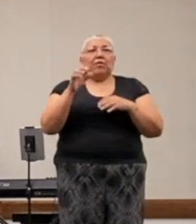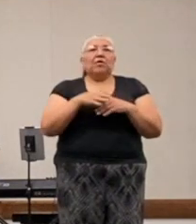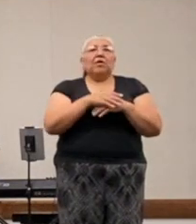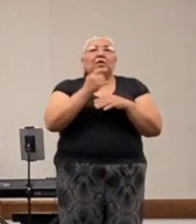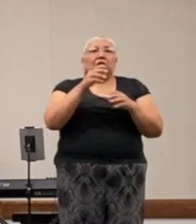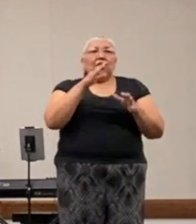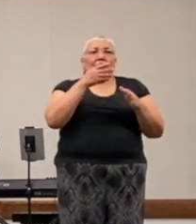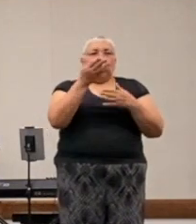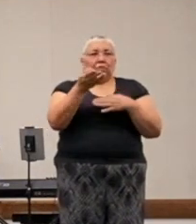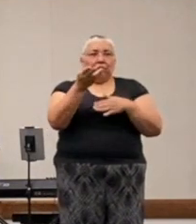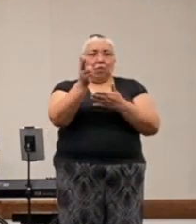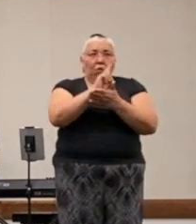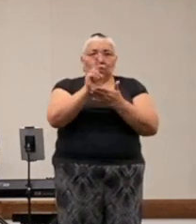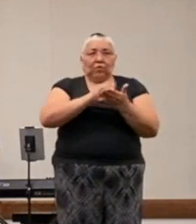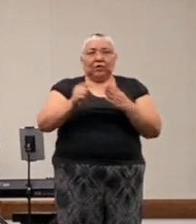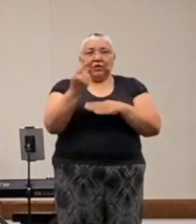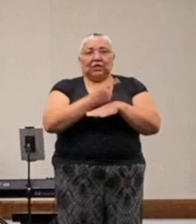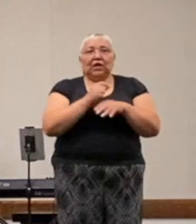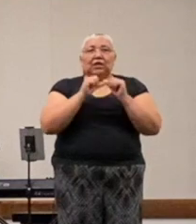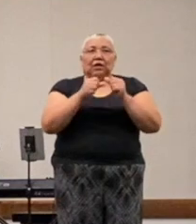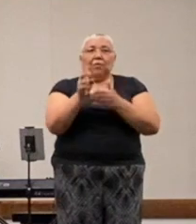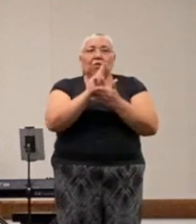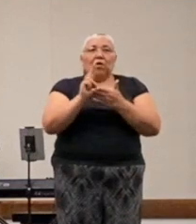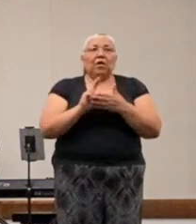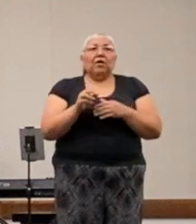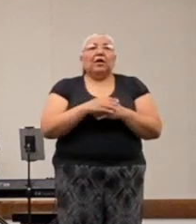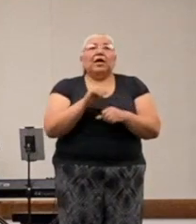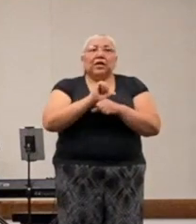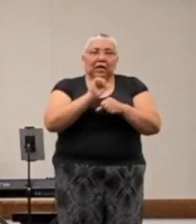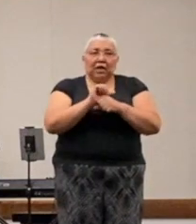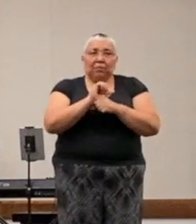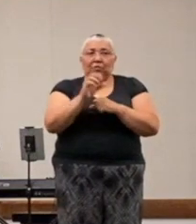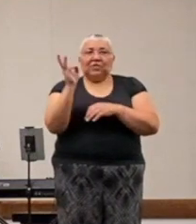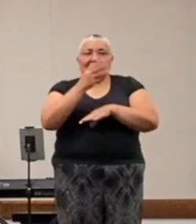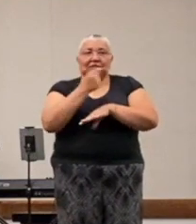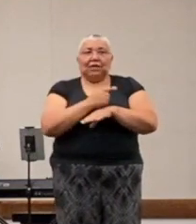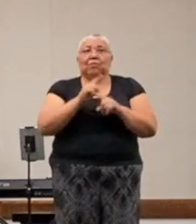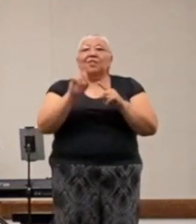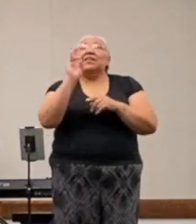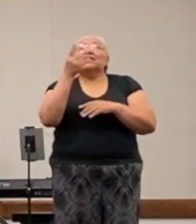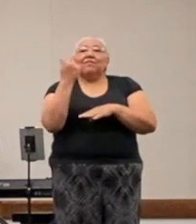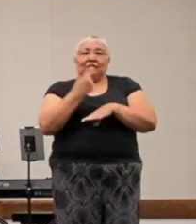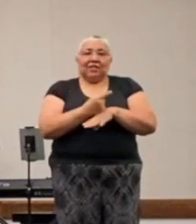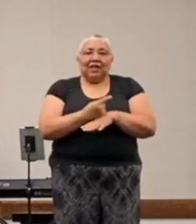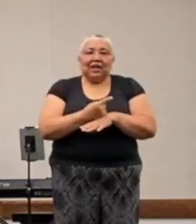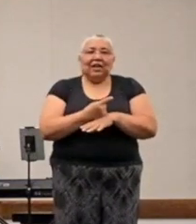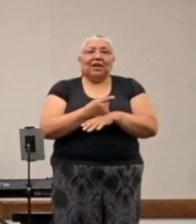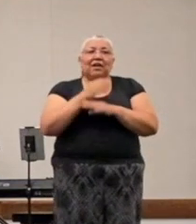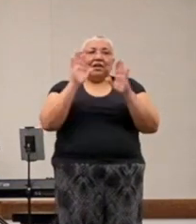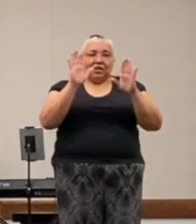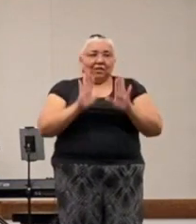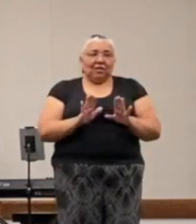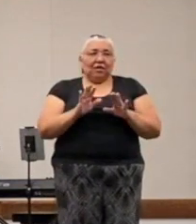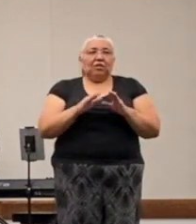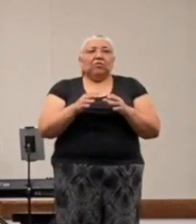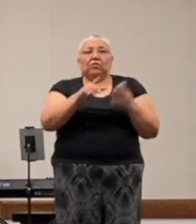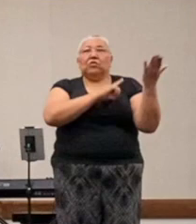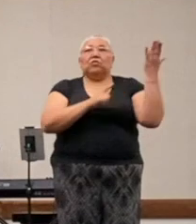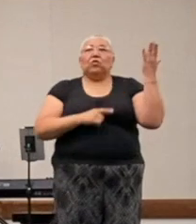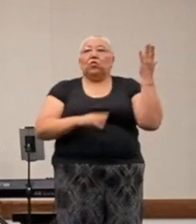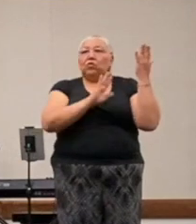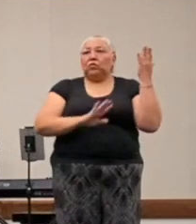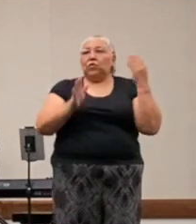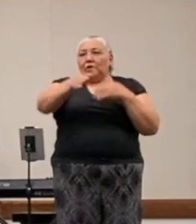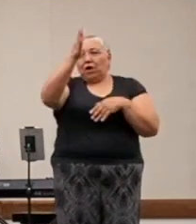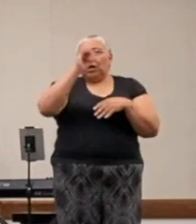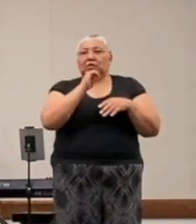holy. You are to labor 6 days and do all your work, but the seventh day is a Sabbath to the Lord your God. You must